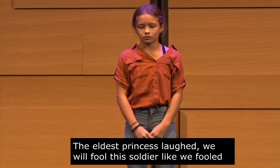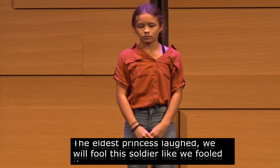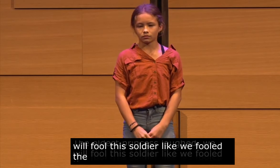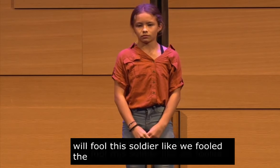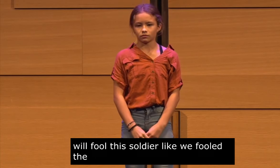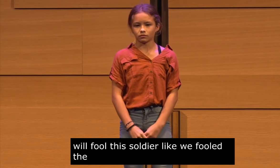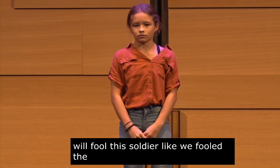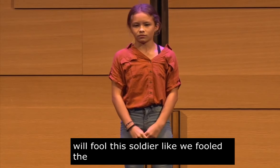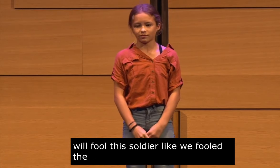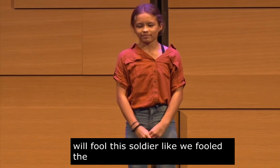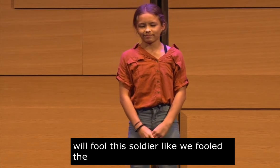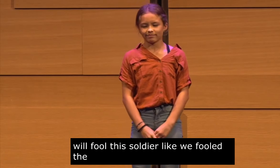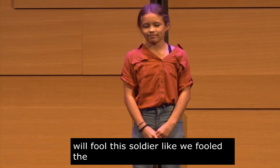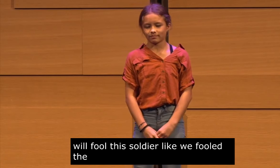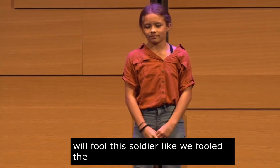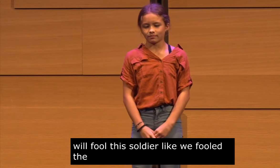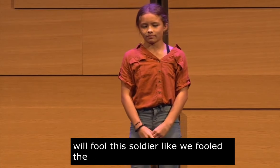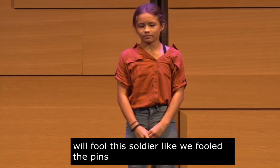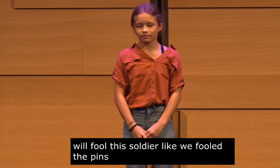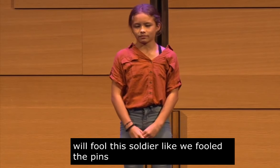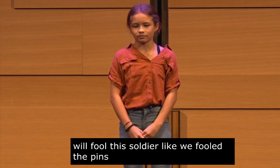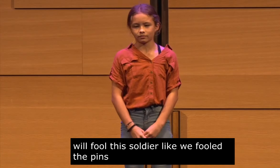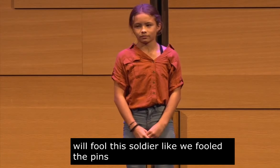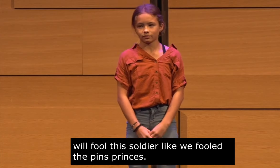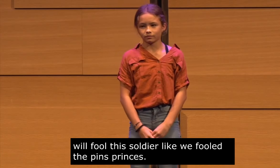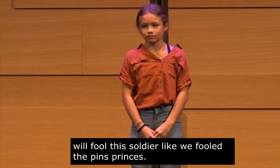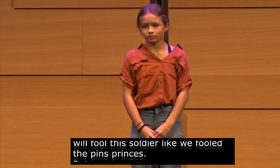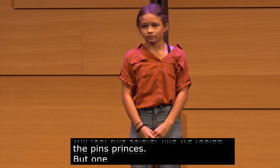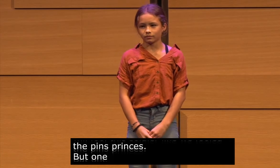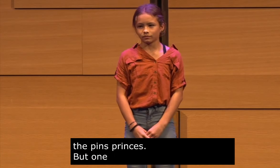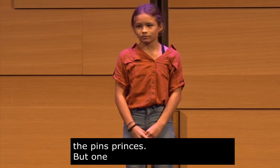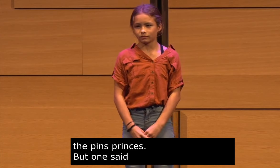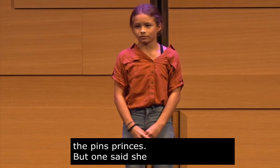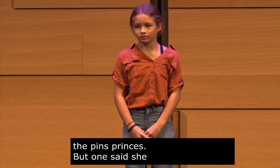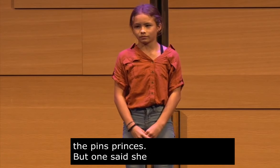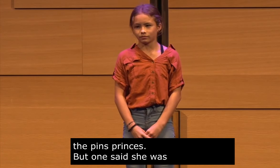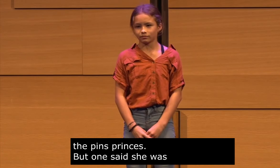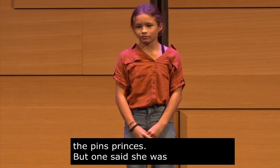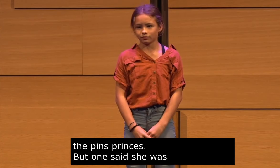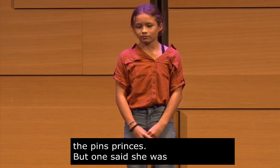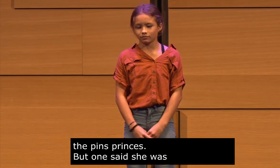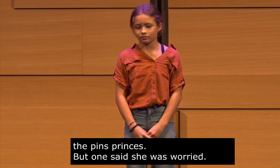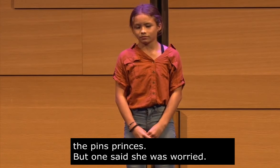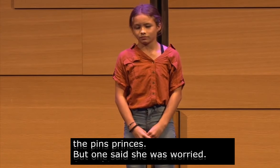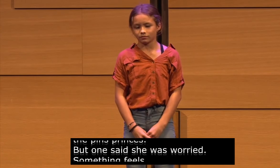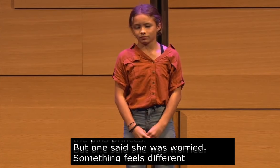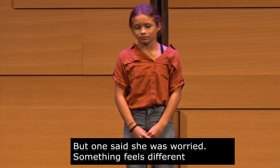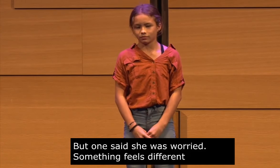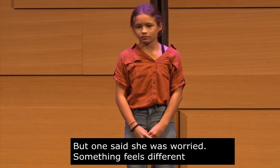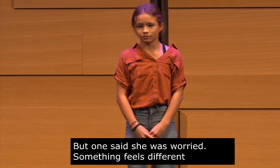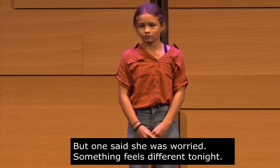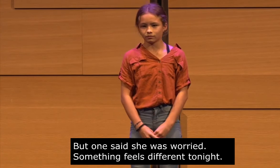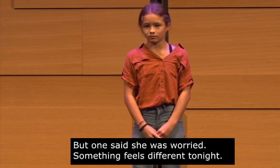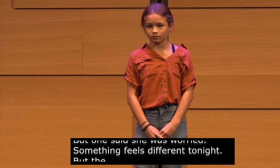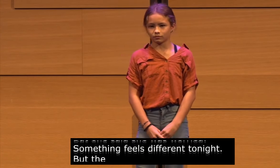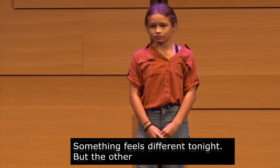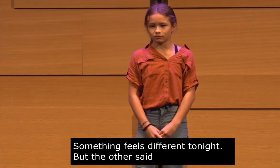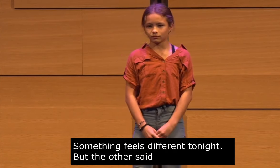sure. I'm worried, she said. Something feels wrong tonight. There's no need to be afraid, the eldest princess reassured her. Listen to the